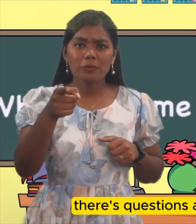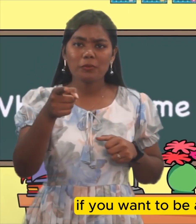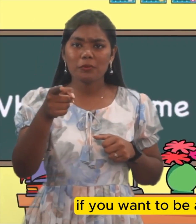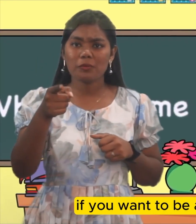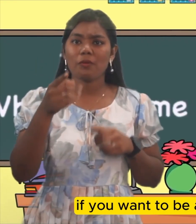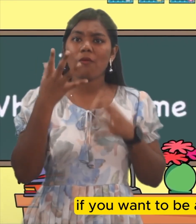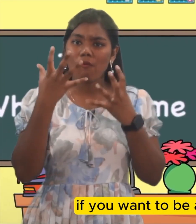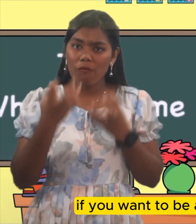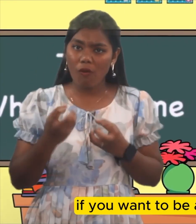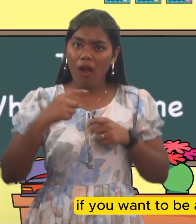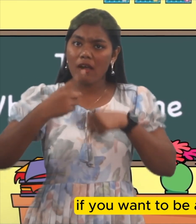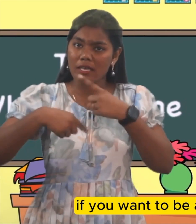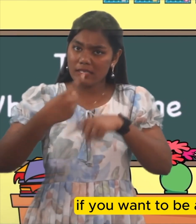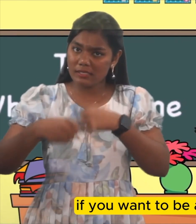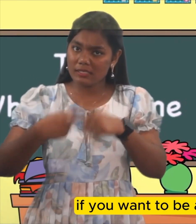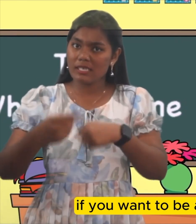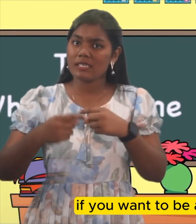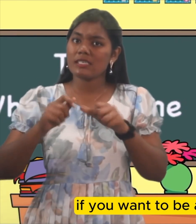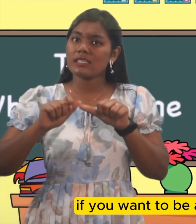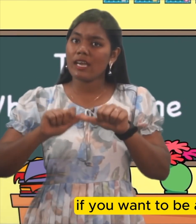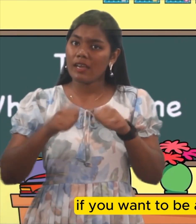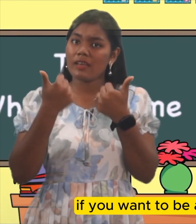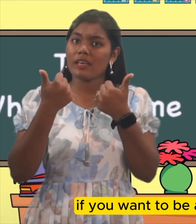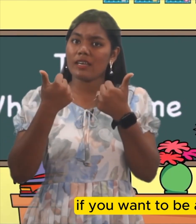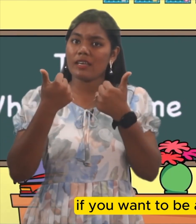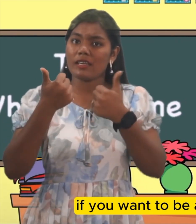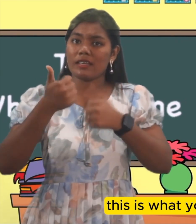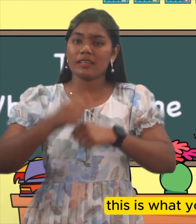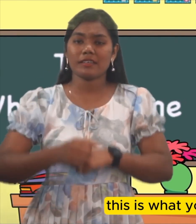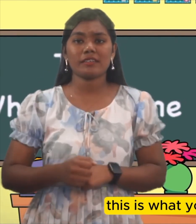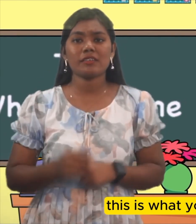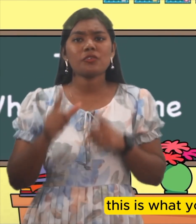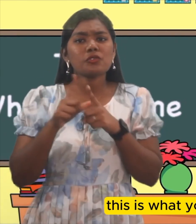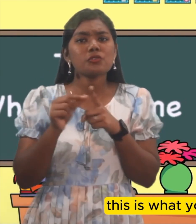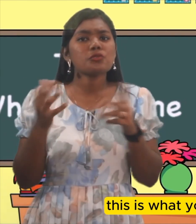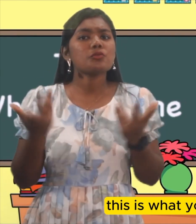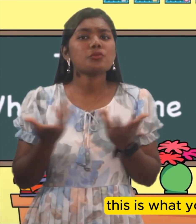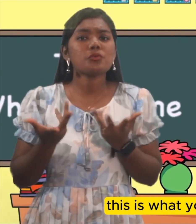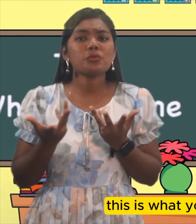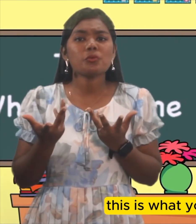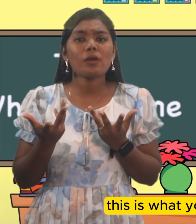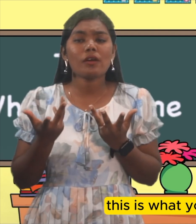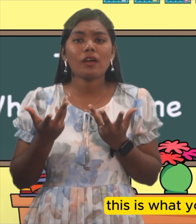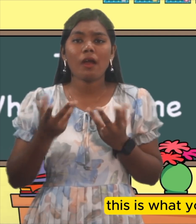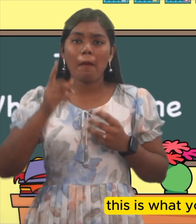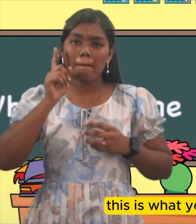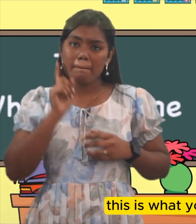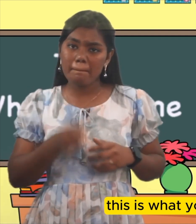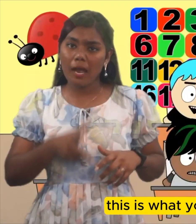If you wanna be a winner every time this is what you've got to do.